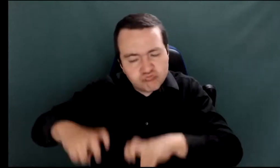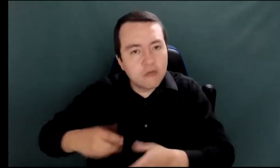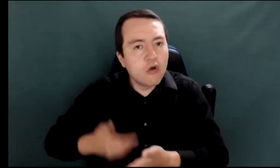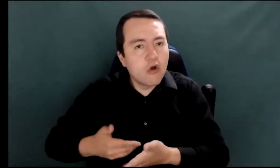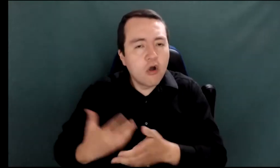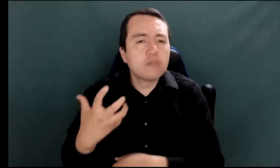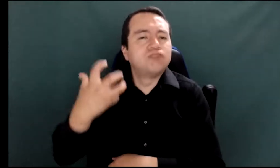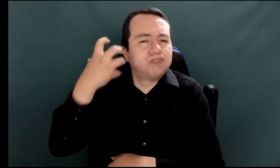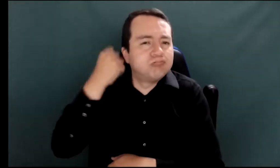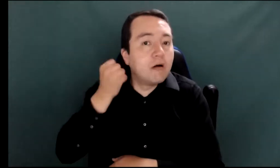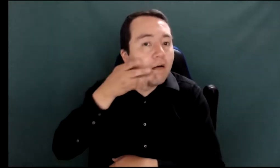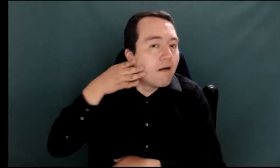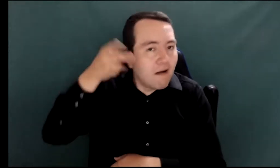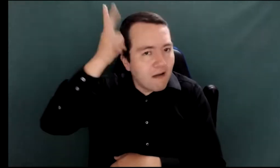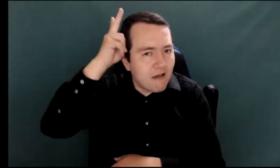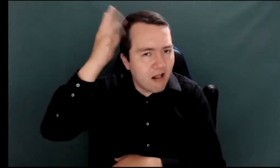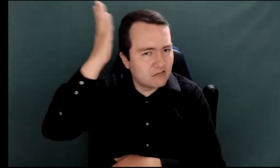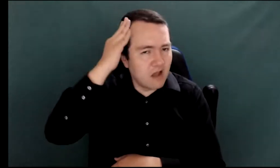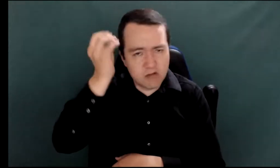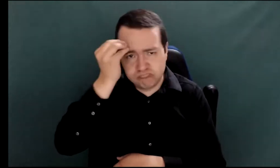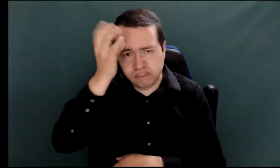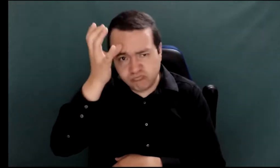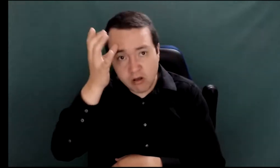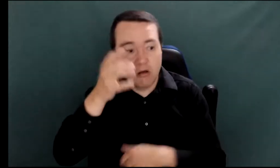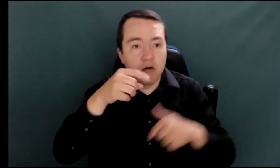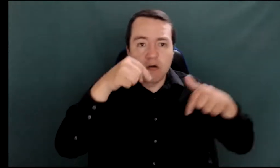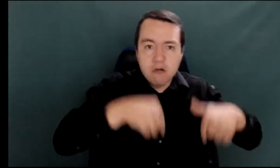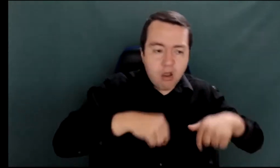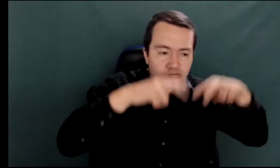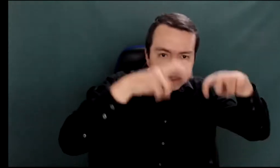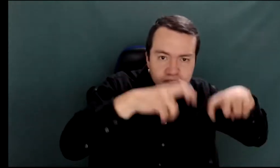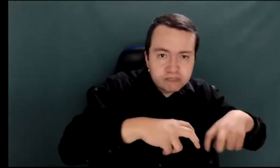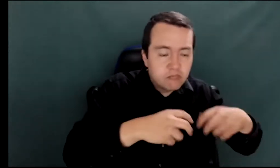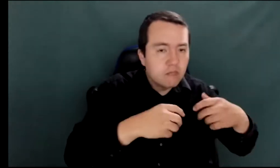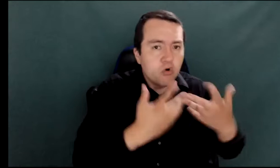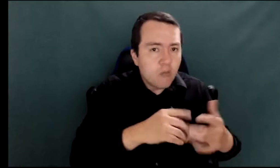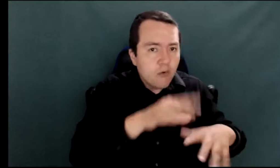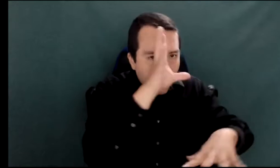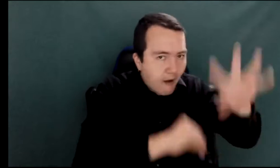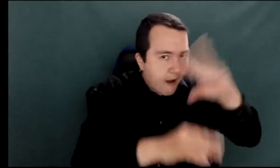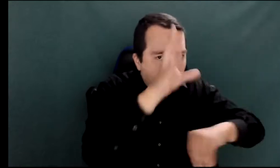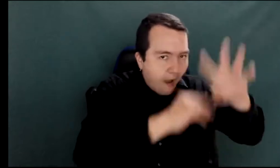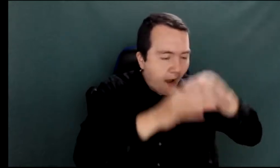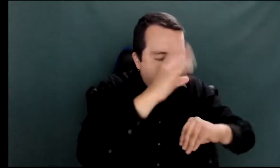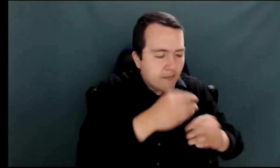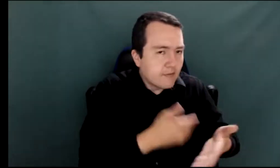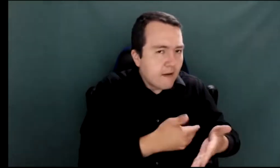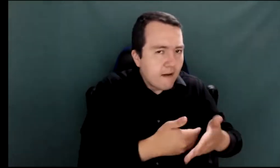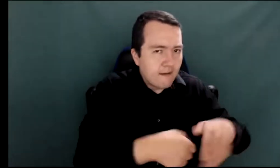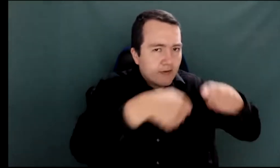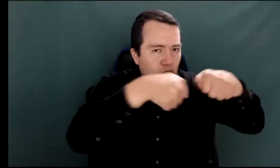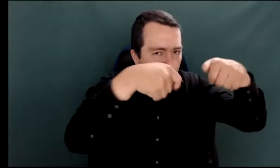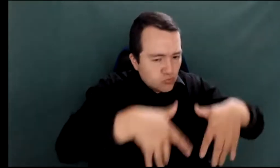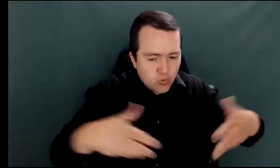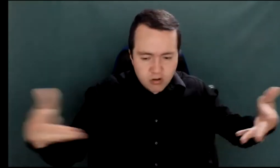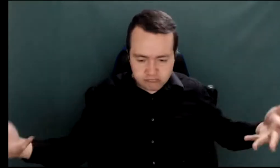look at traditional knowledge of the indigenous peoples, as well as all the different forms of